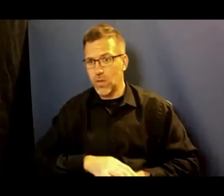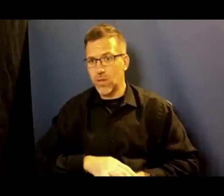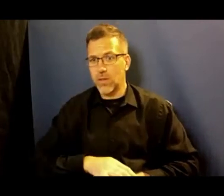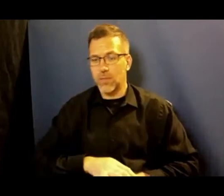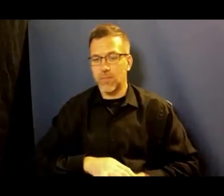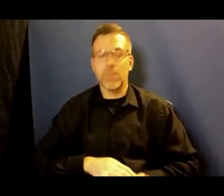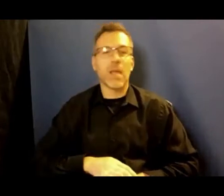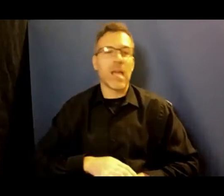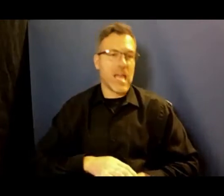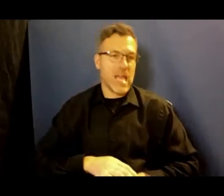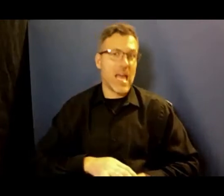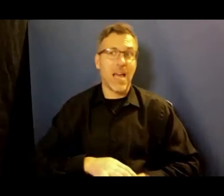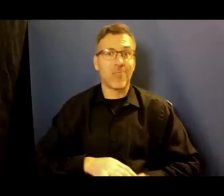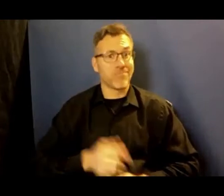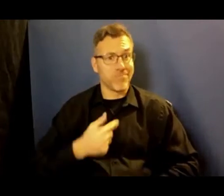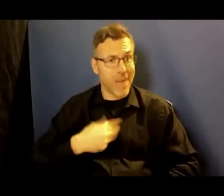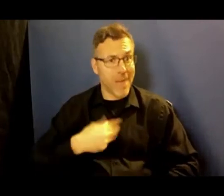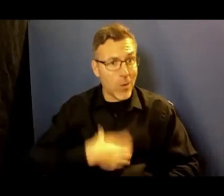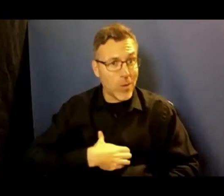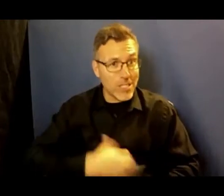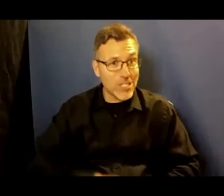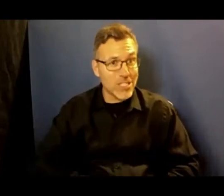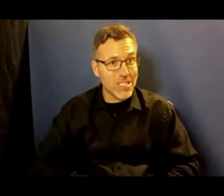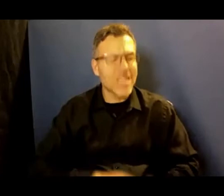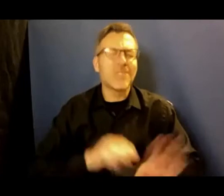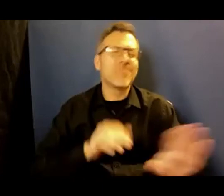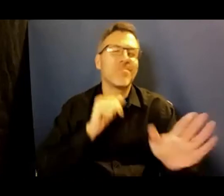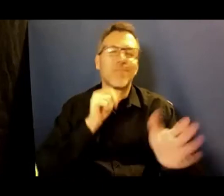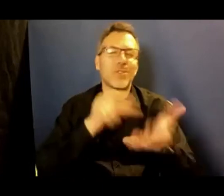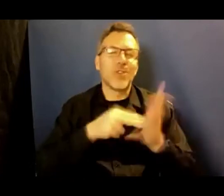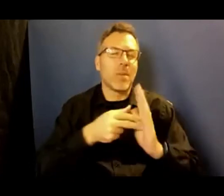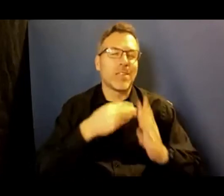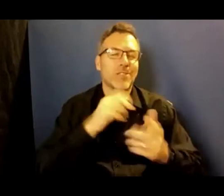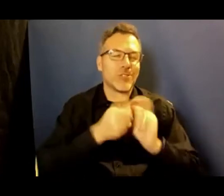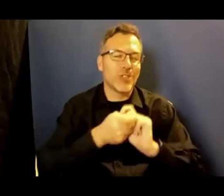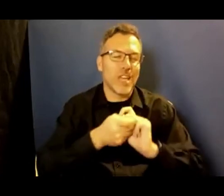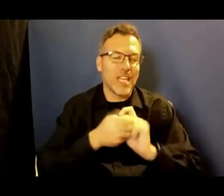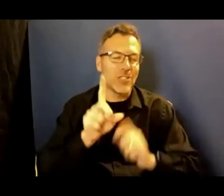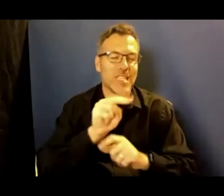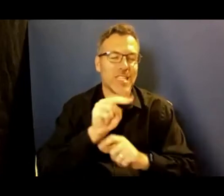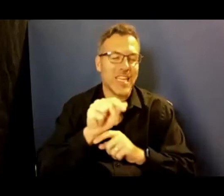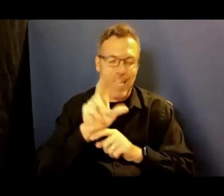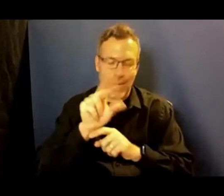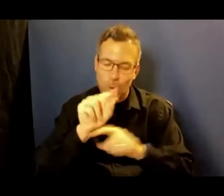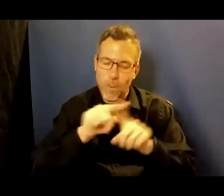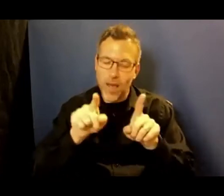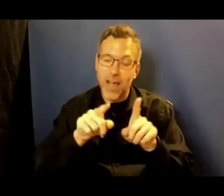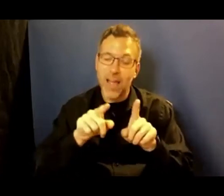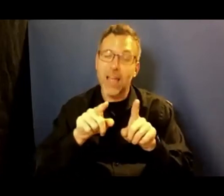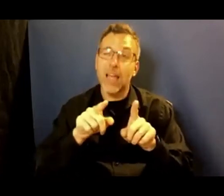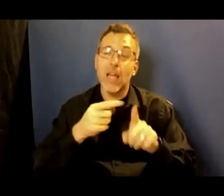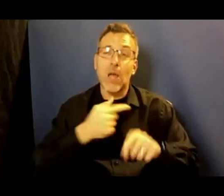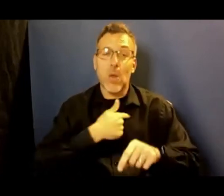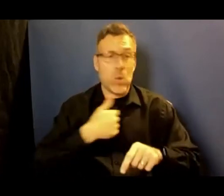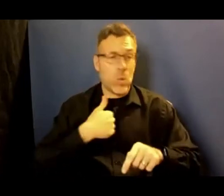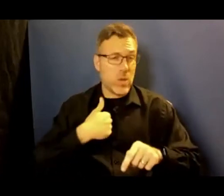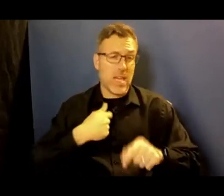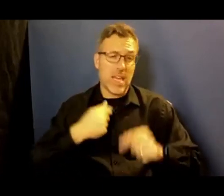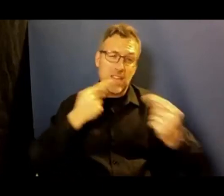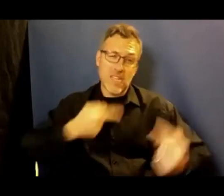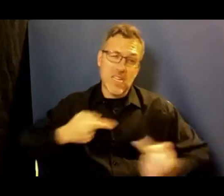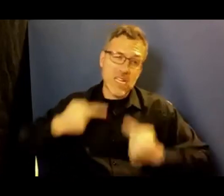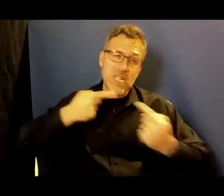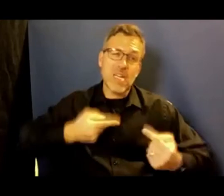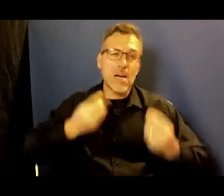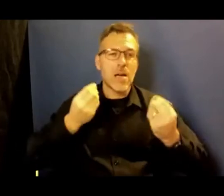Yeah, I wish. Not that I wish we would change people's DNA like that, but we have been trying for years